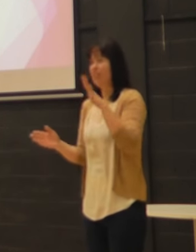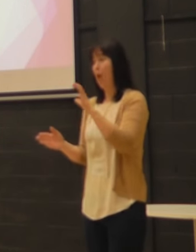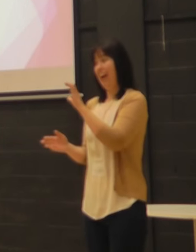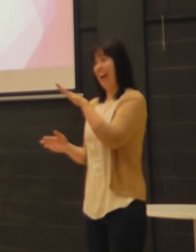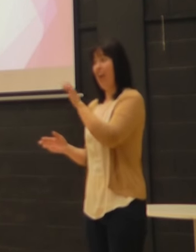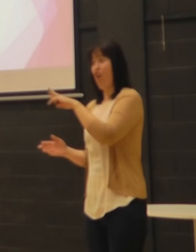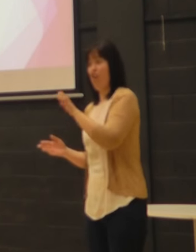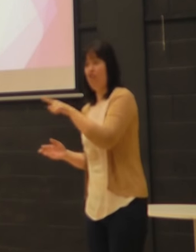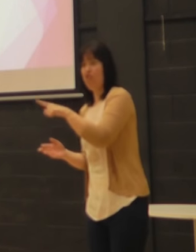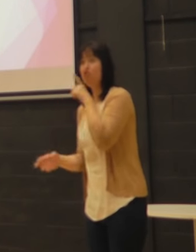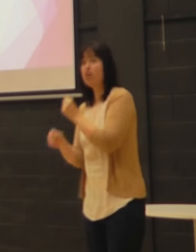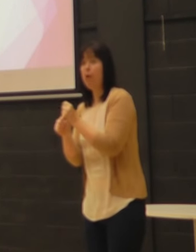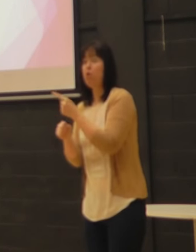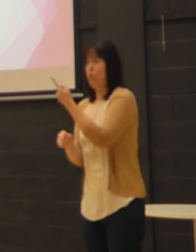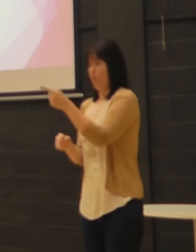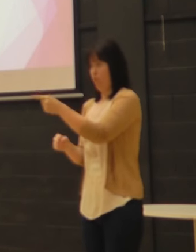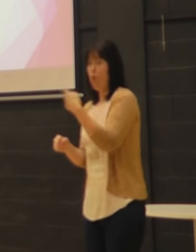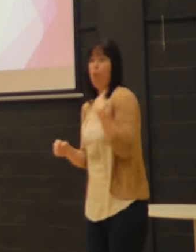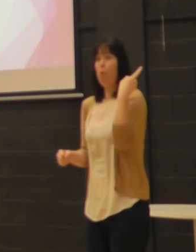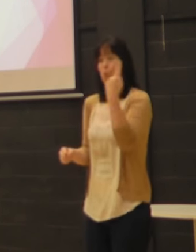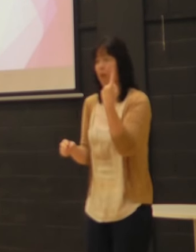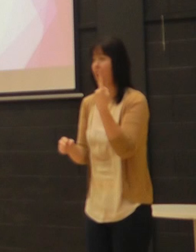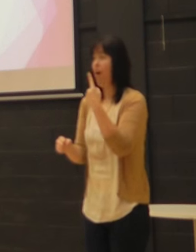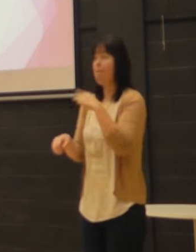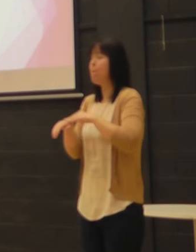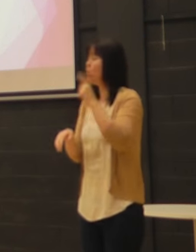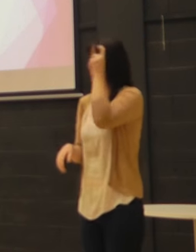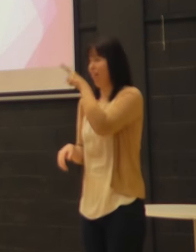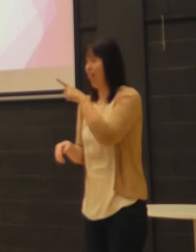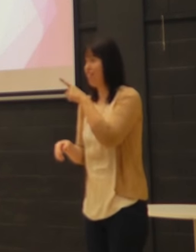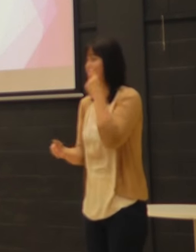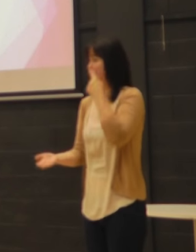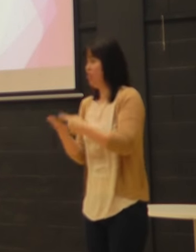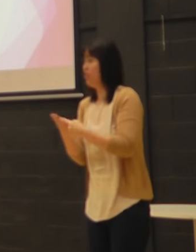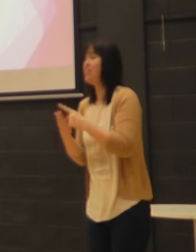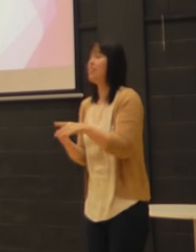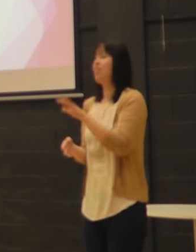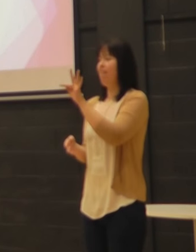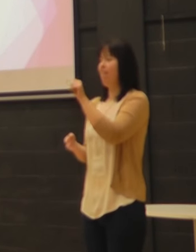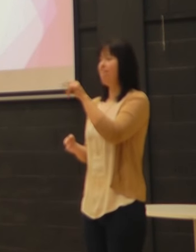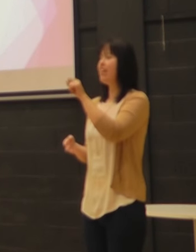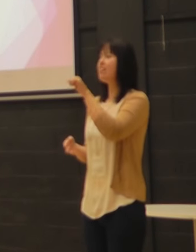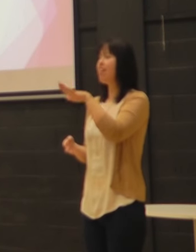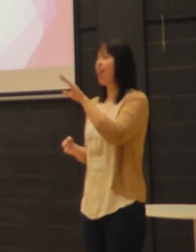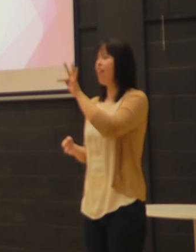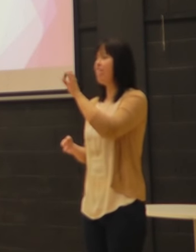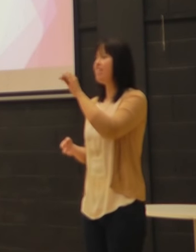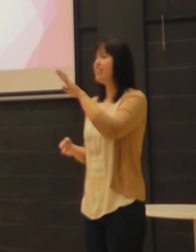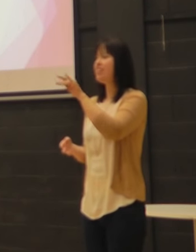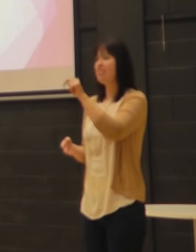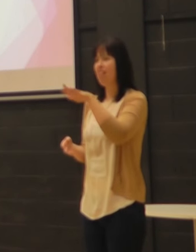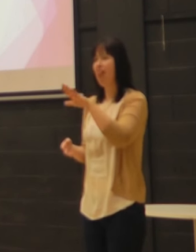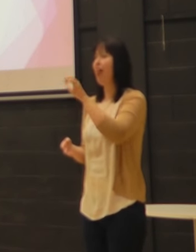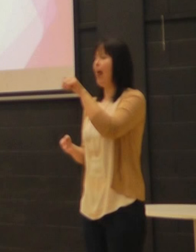described one of the hardest decisions that we encounter, and that is fatal fetal abnormalities, because that's generally